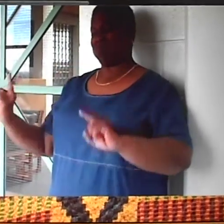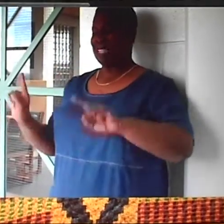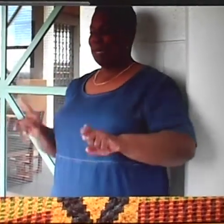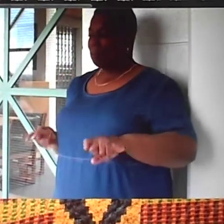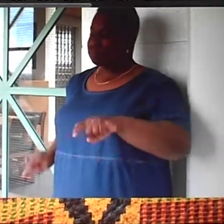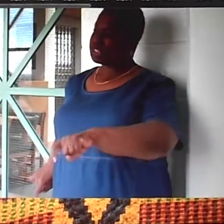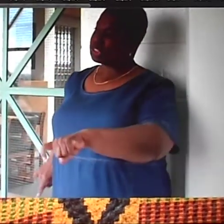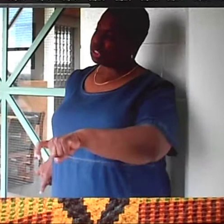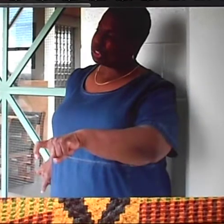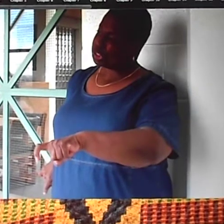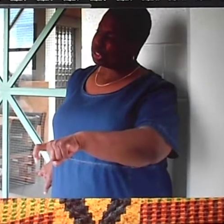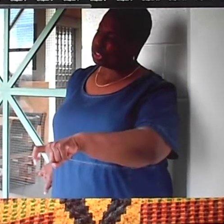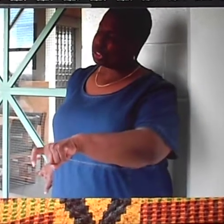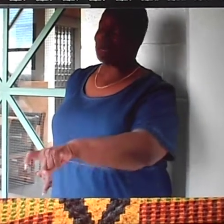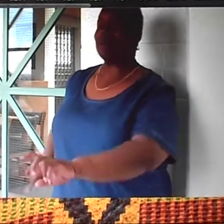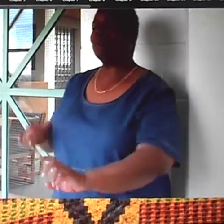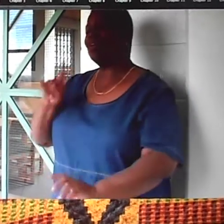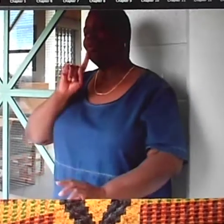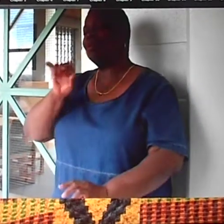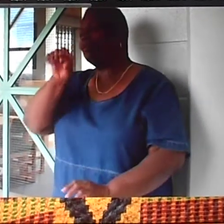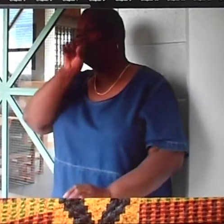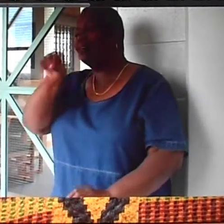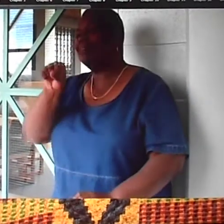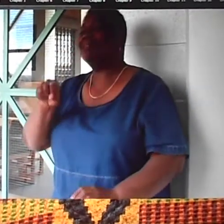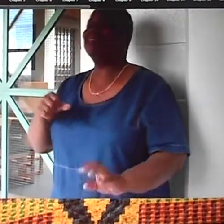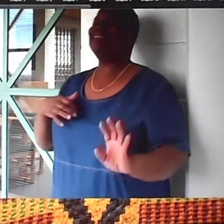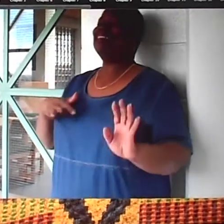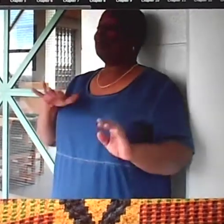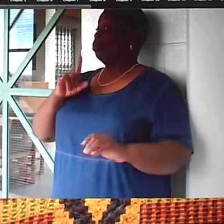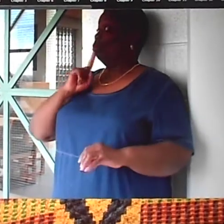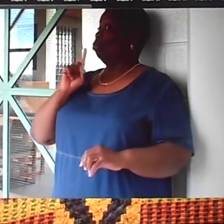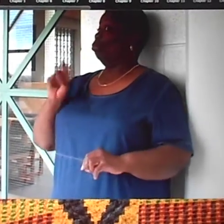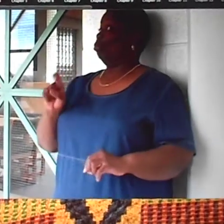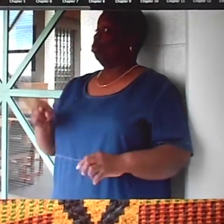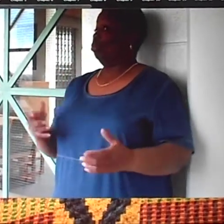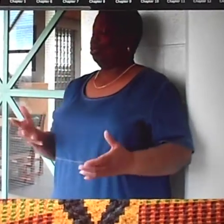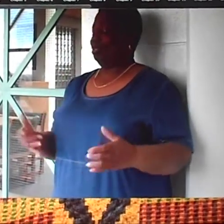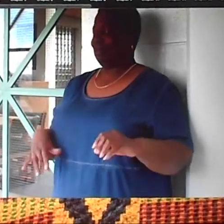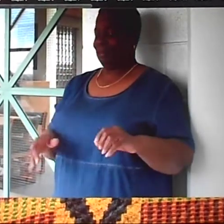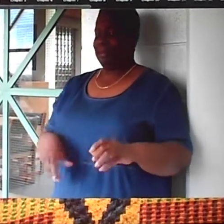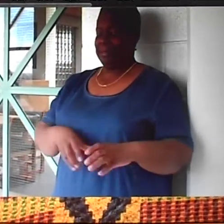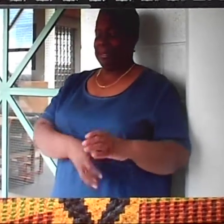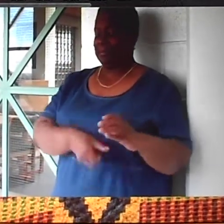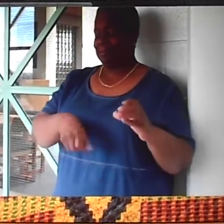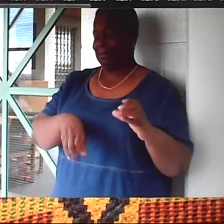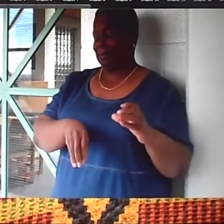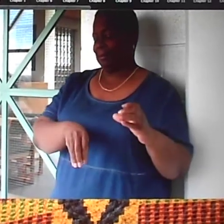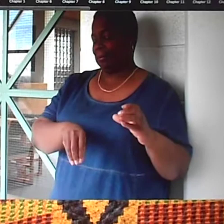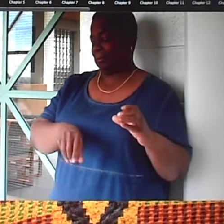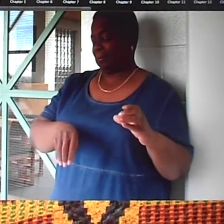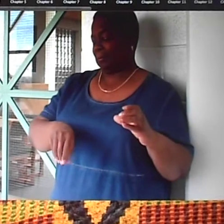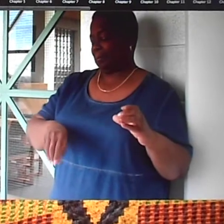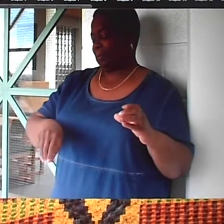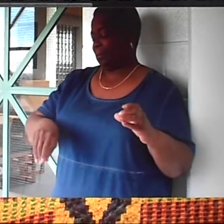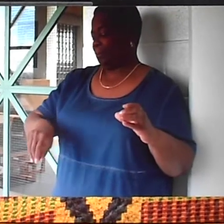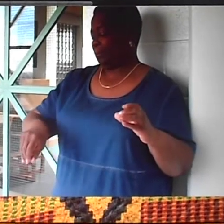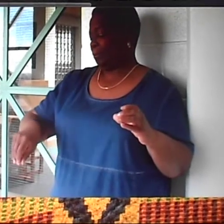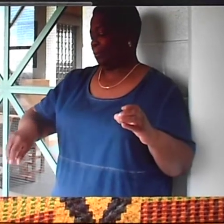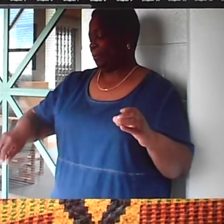then other students will join in. Then we're all running and sliding and skating. I just really enjoyed that. What we really should have been doing